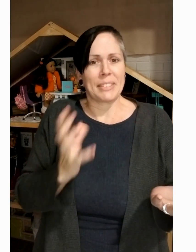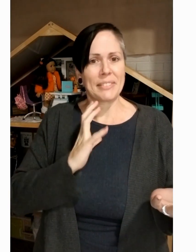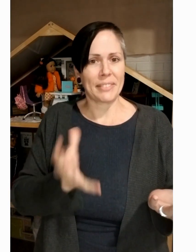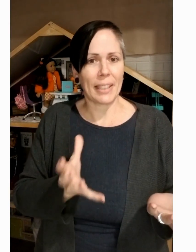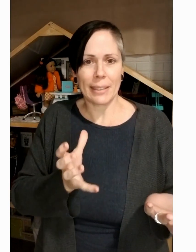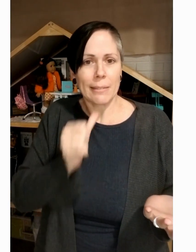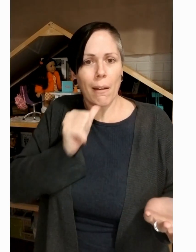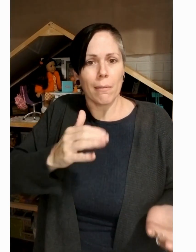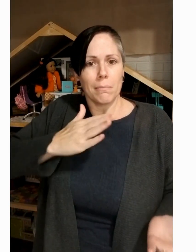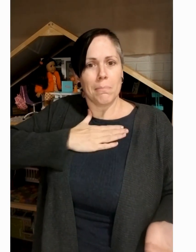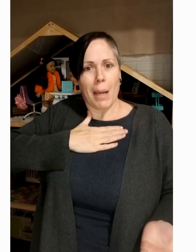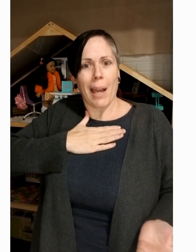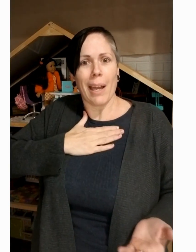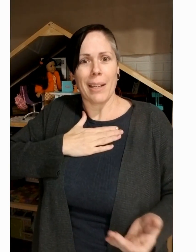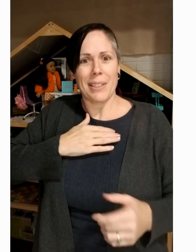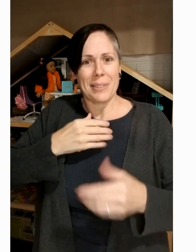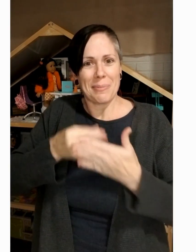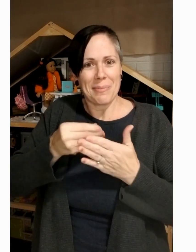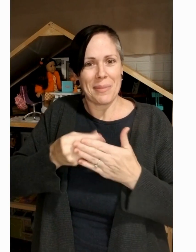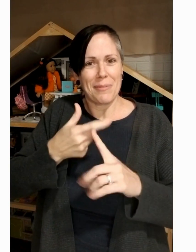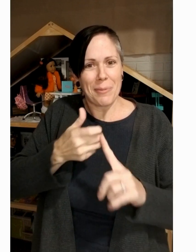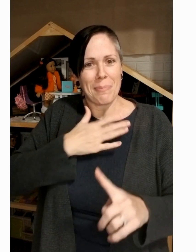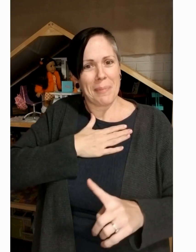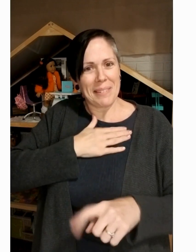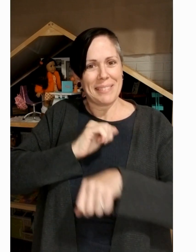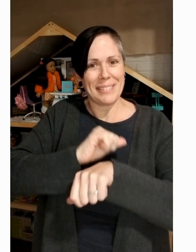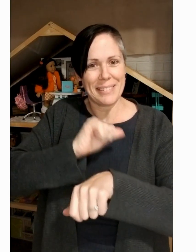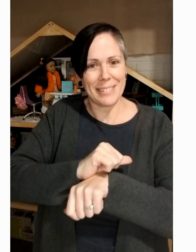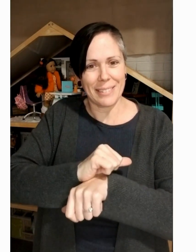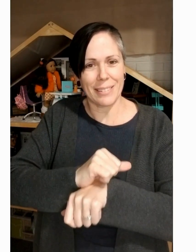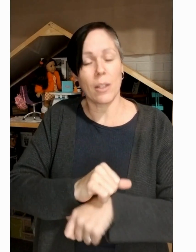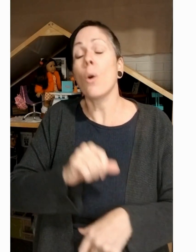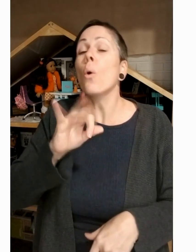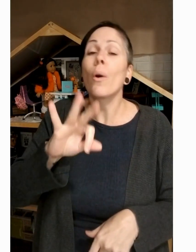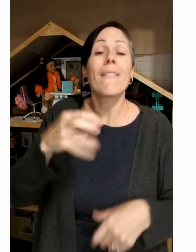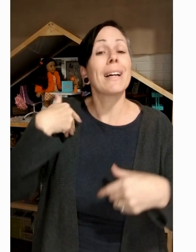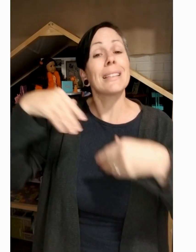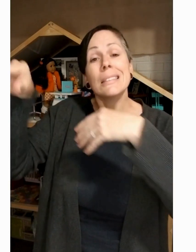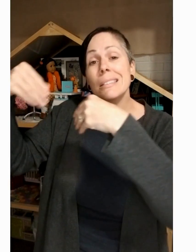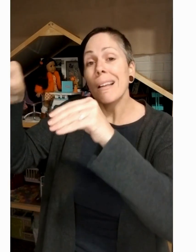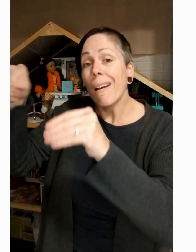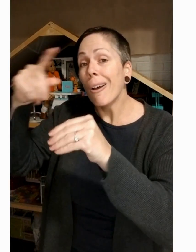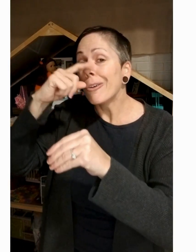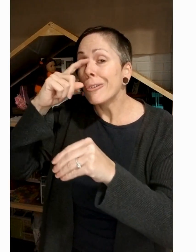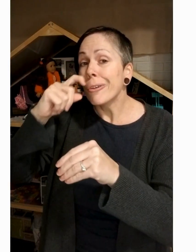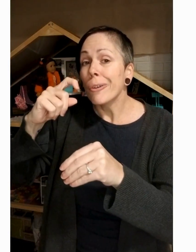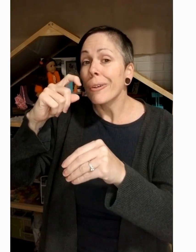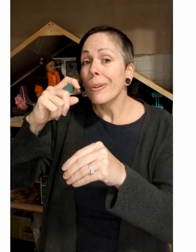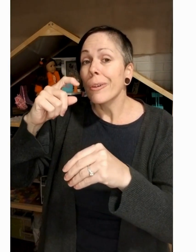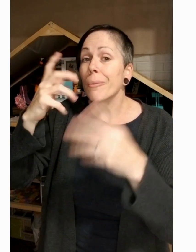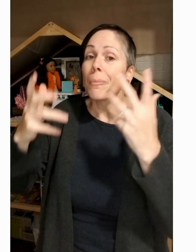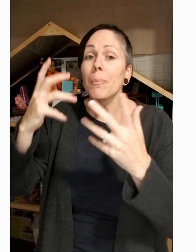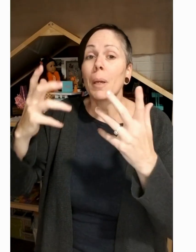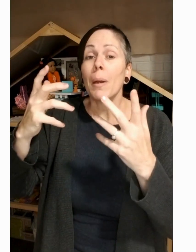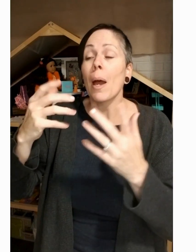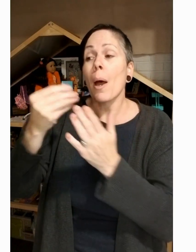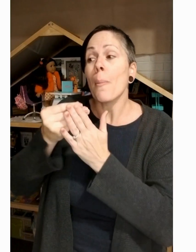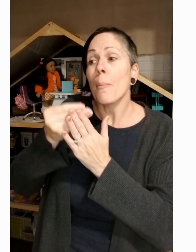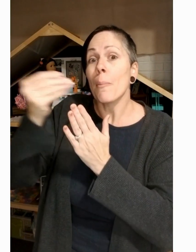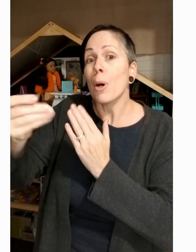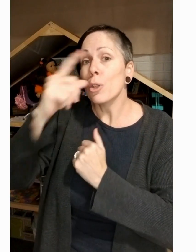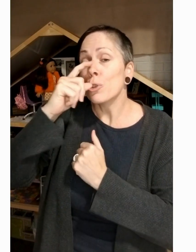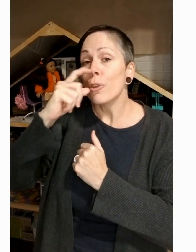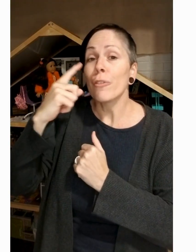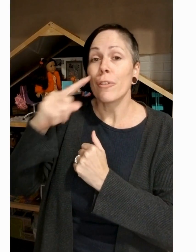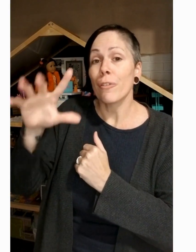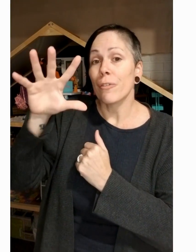back into my pocket. So let's say I bought a doll for $50, but I sold something outfit for